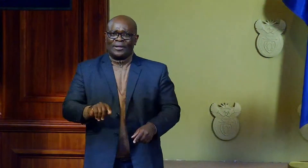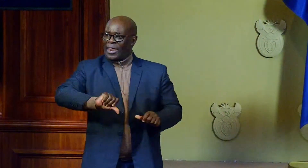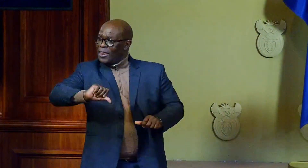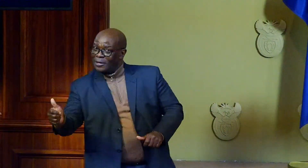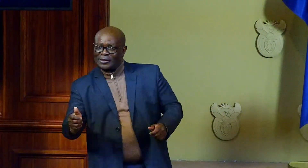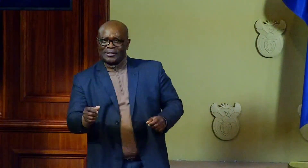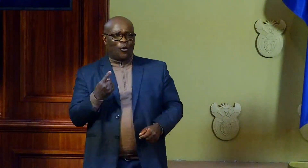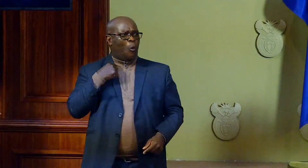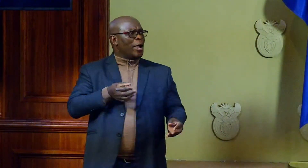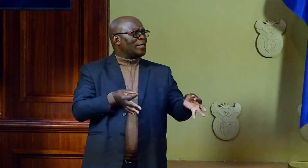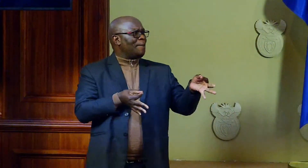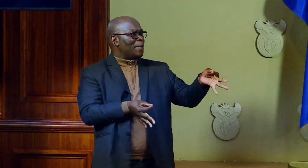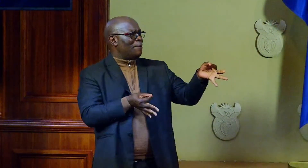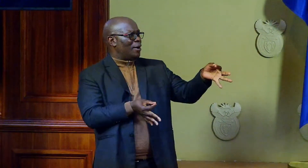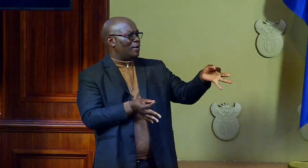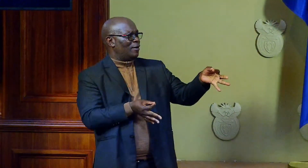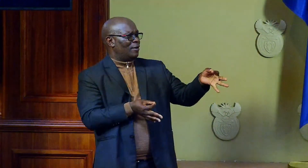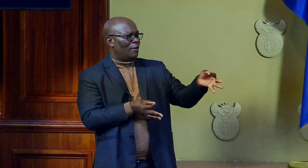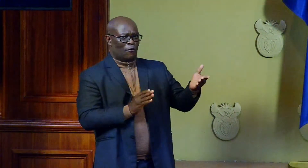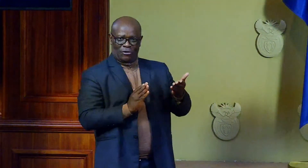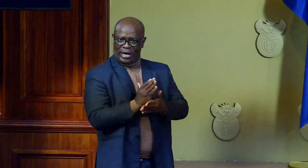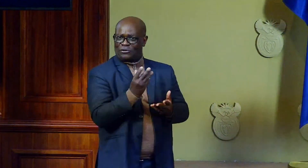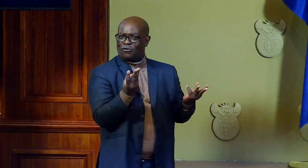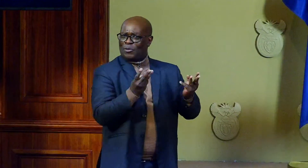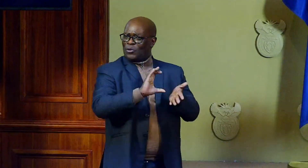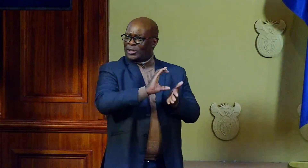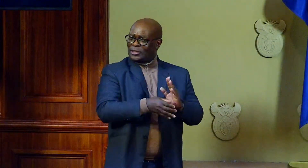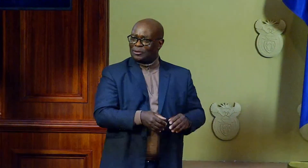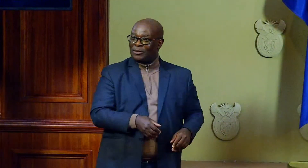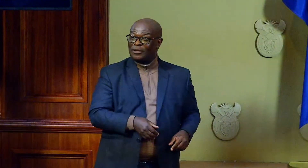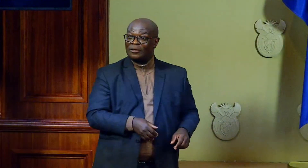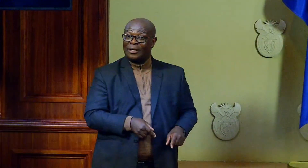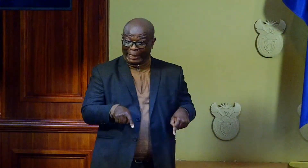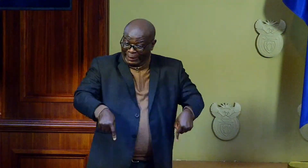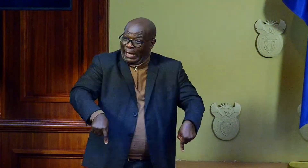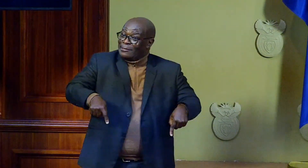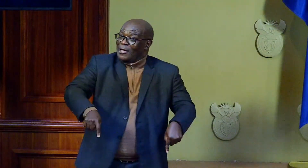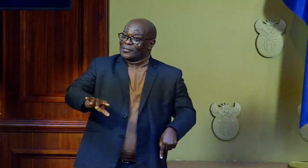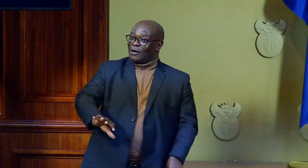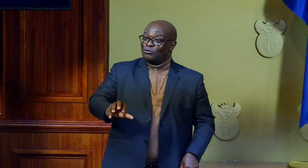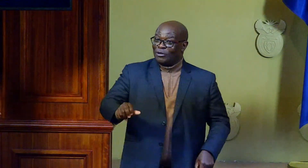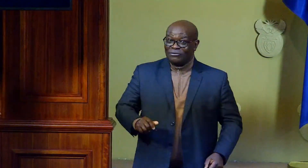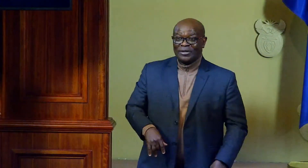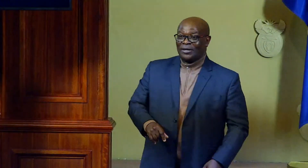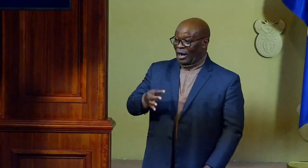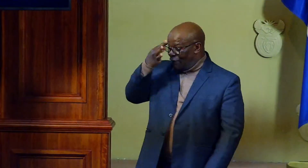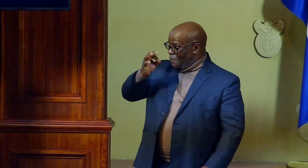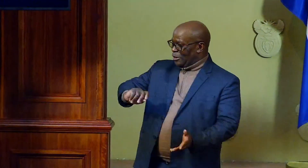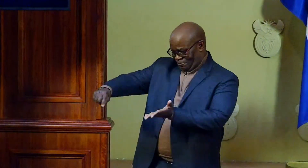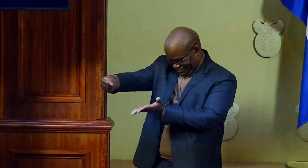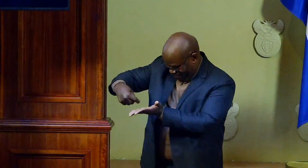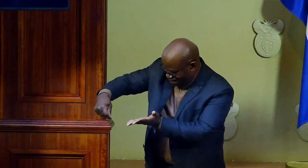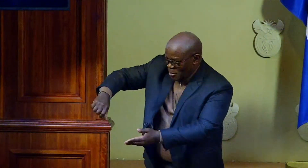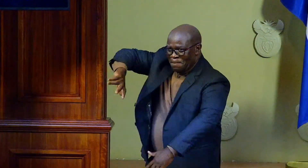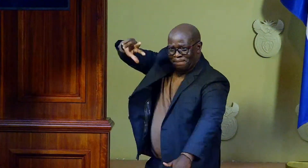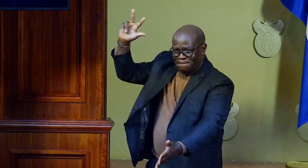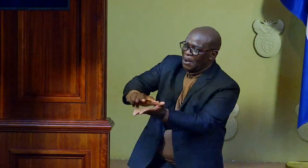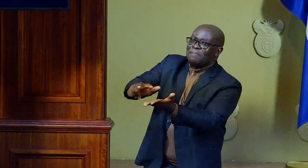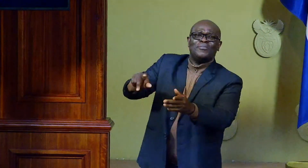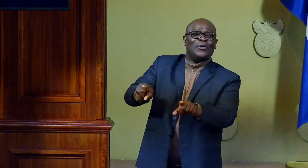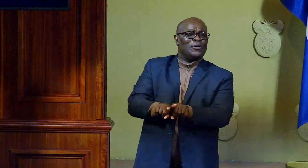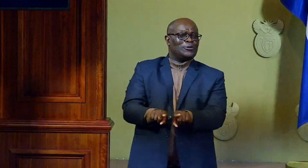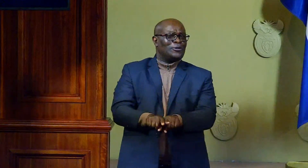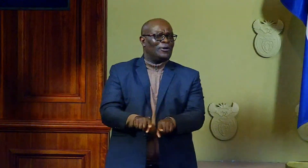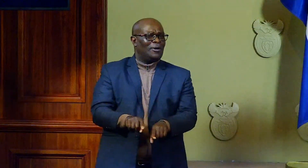acknowledging the rights of deaf people. And then after that was the white paper on the rights of persons with disabilities. It happened right there in South